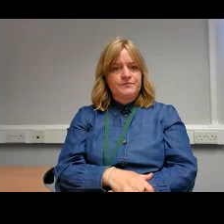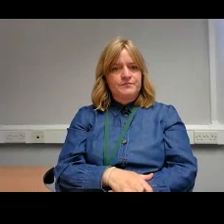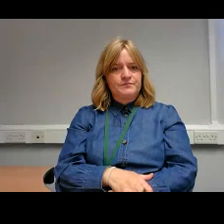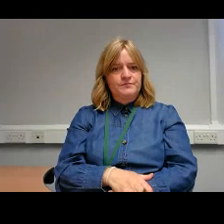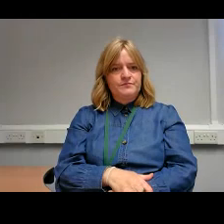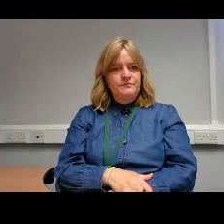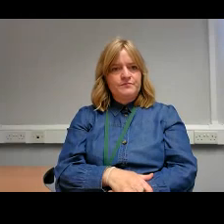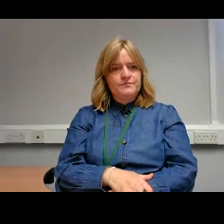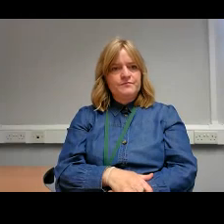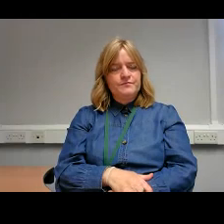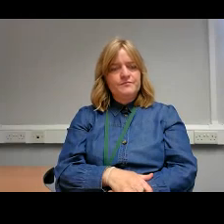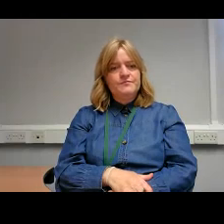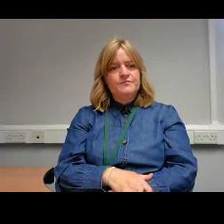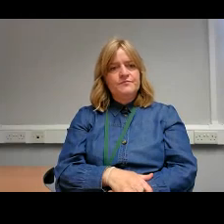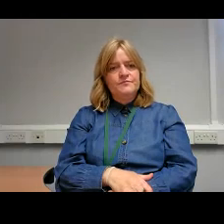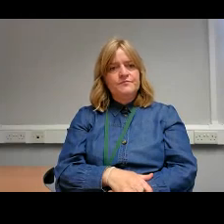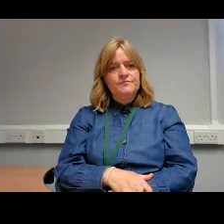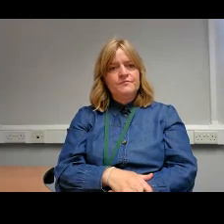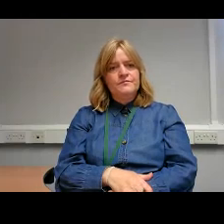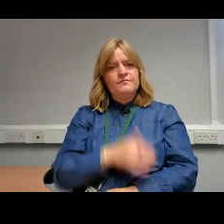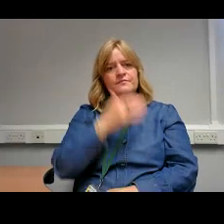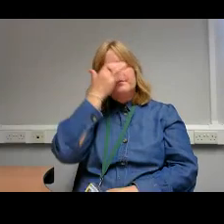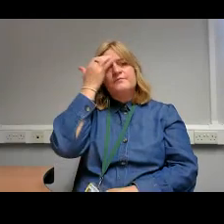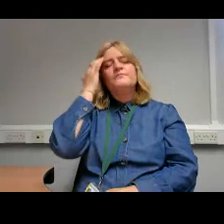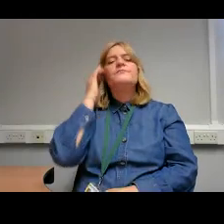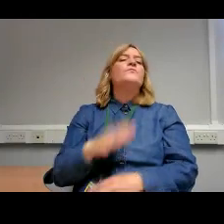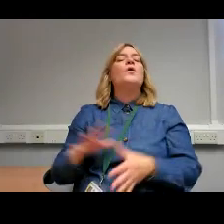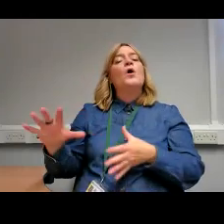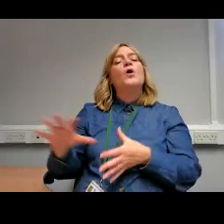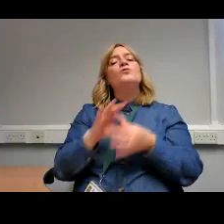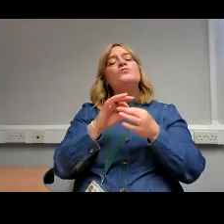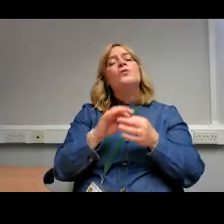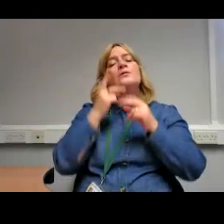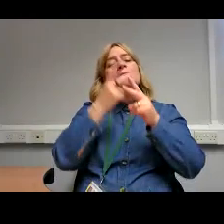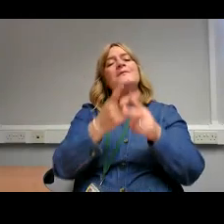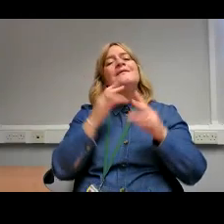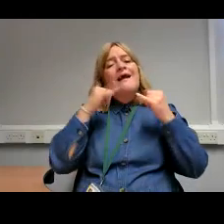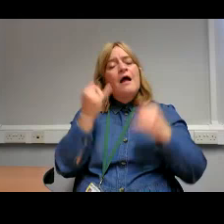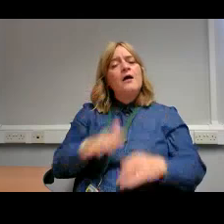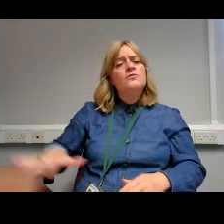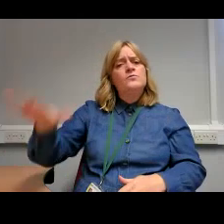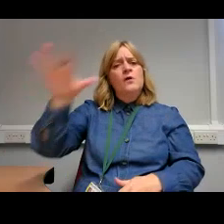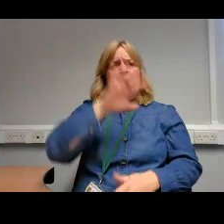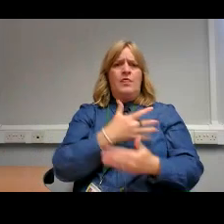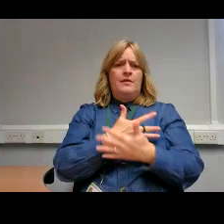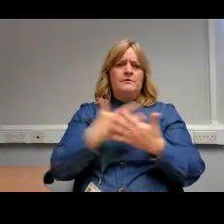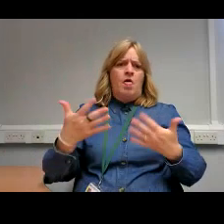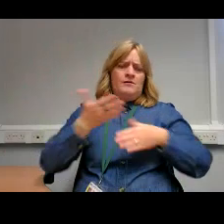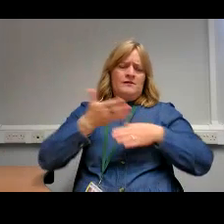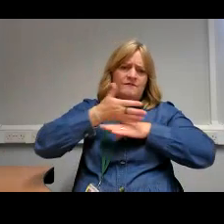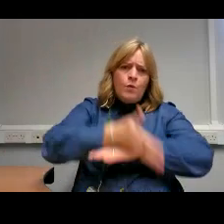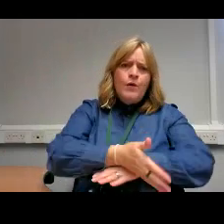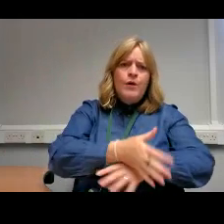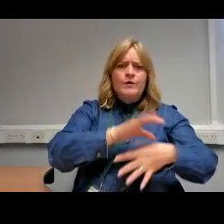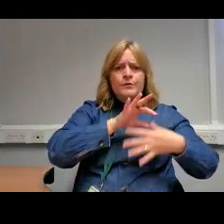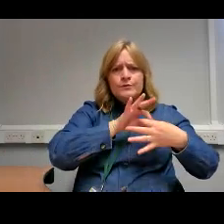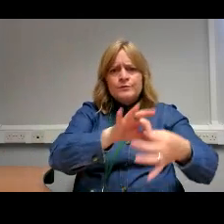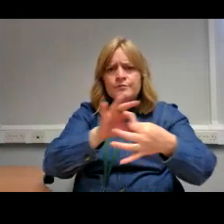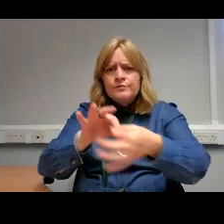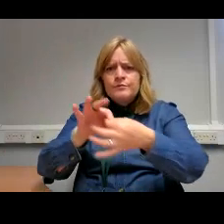In terms of what we are doing in Joined Up Care Derbyshire, there's lots of work being done across the system and in collaboration with Community